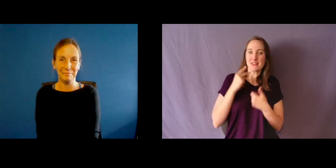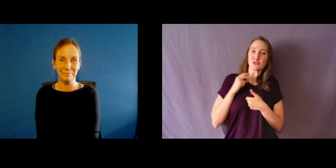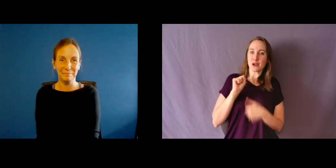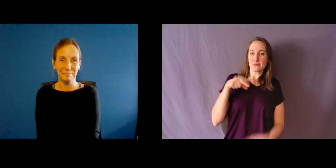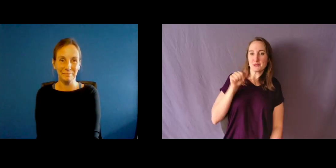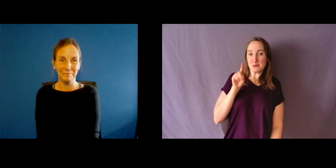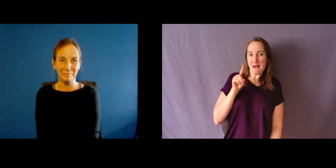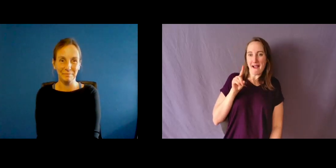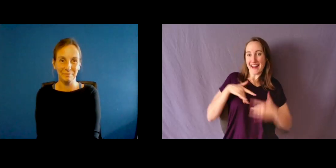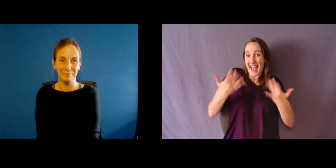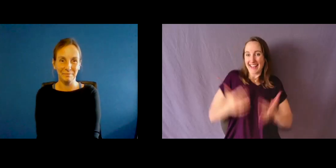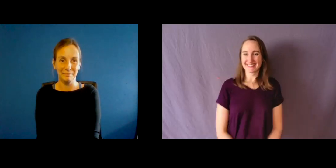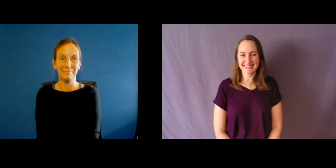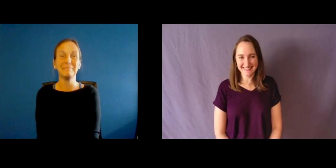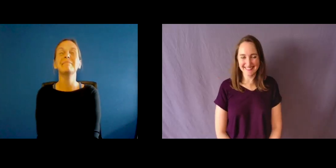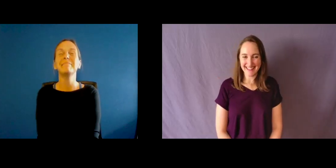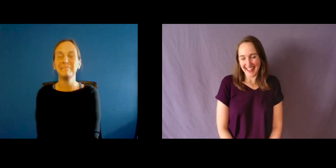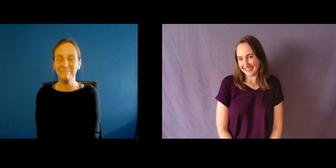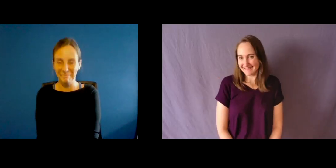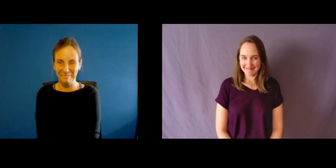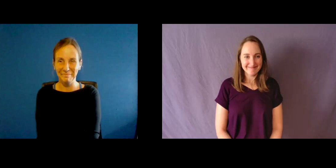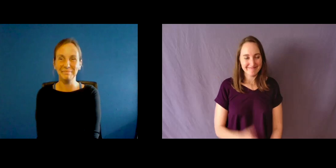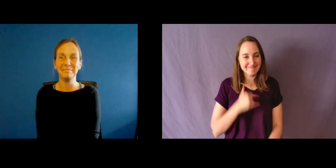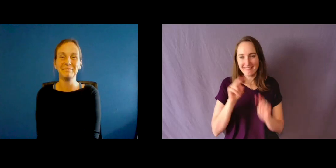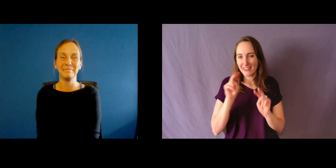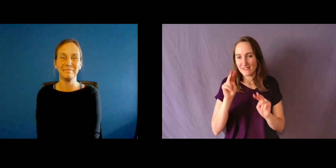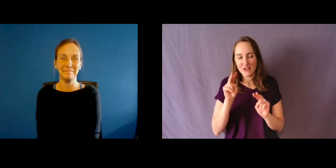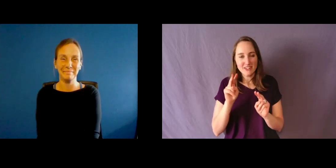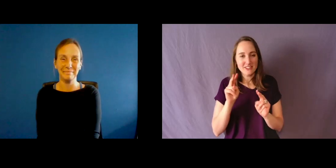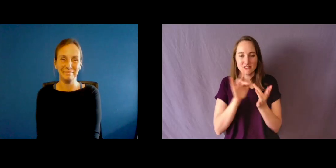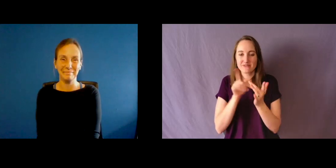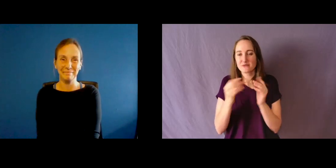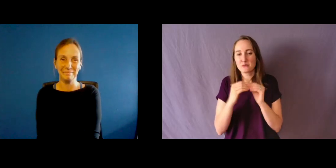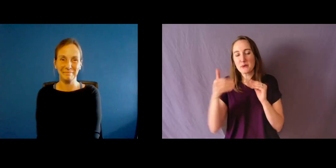sort of excited. And yeah, I look forward to connecting with